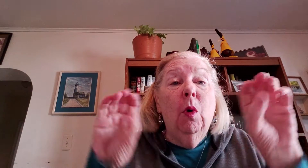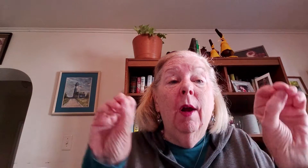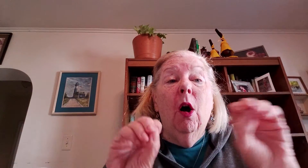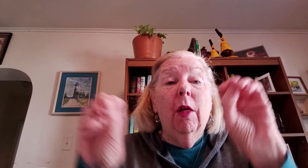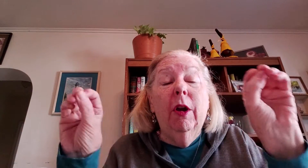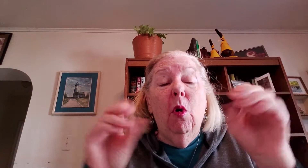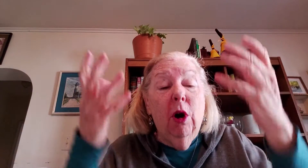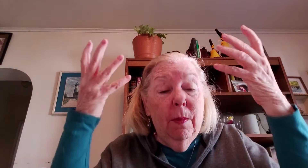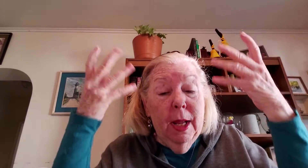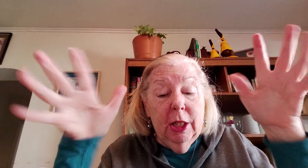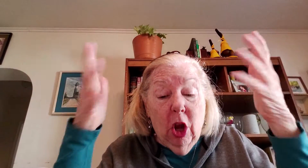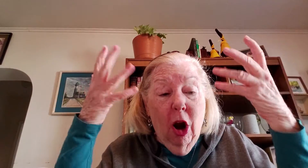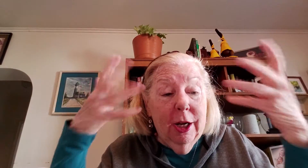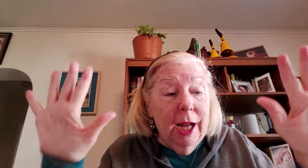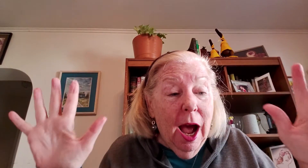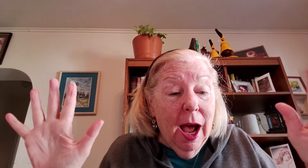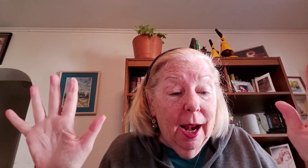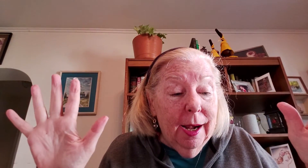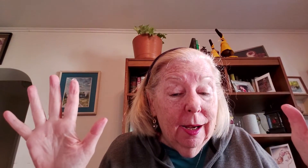When all the ornaments are done,